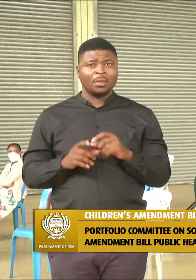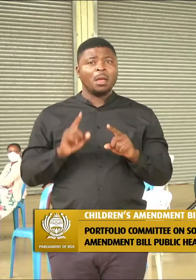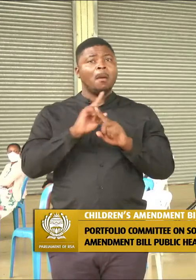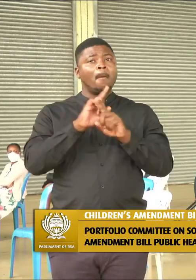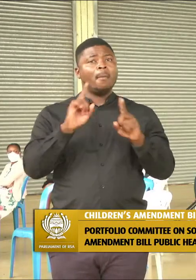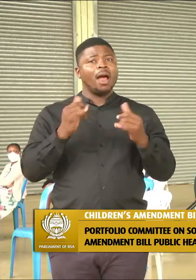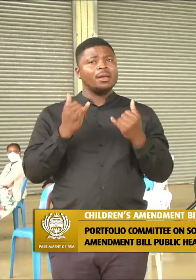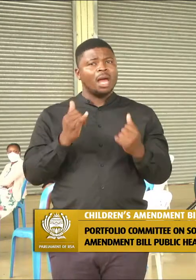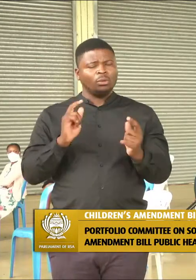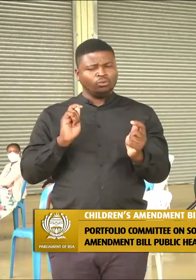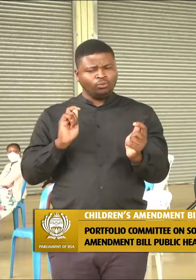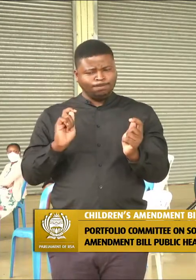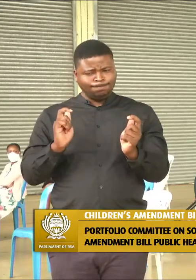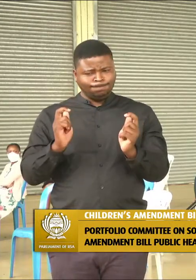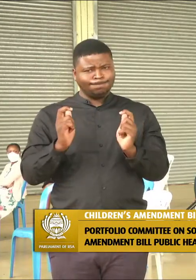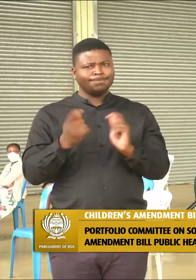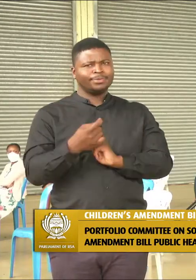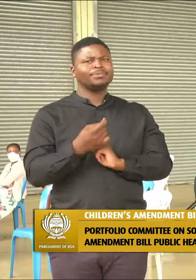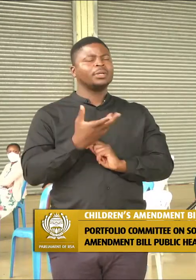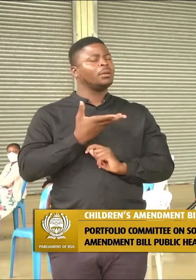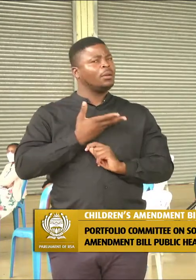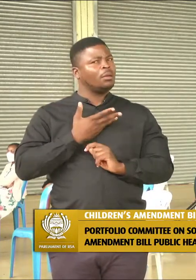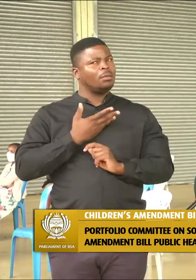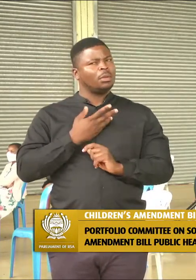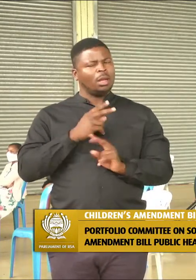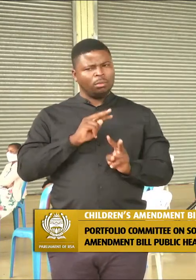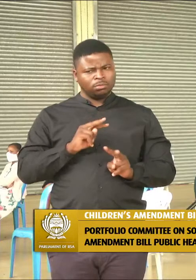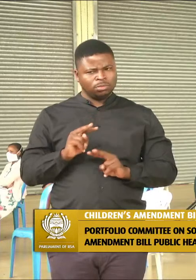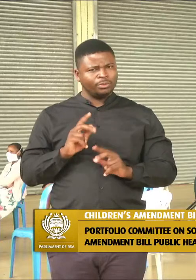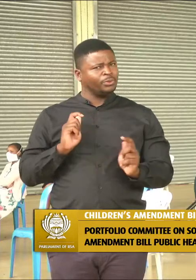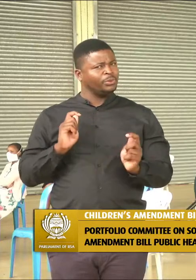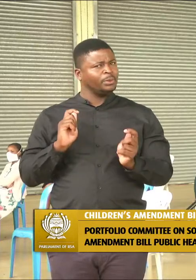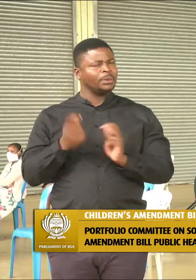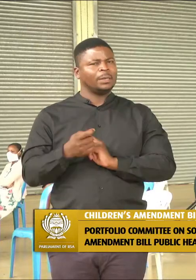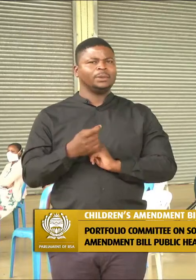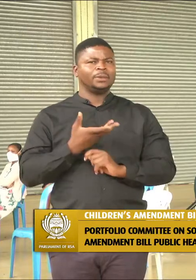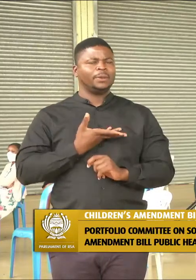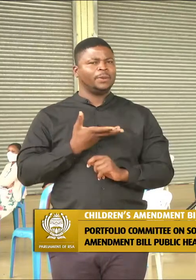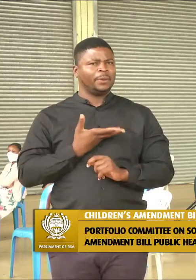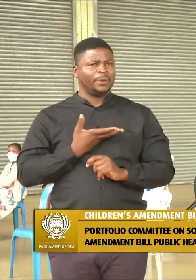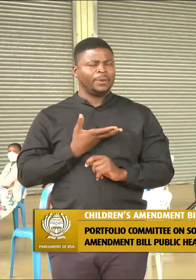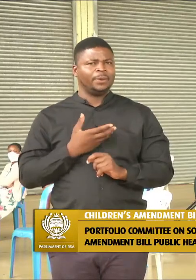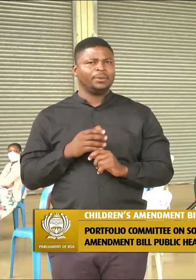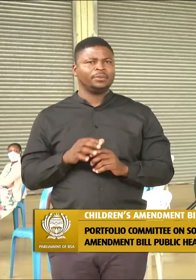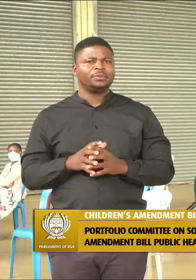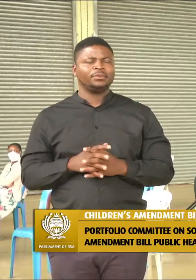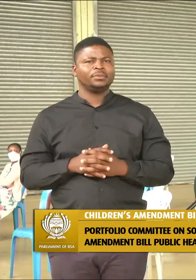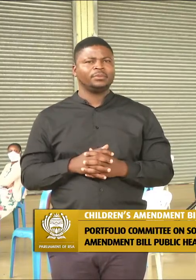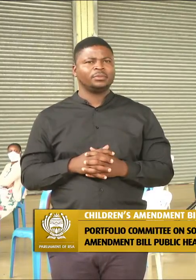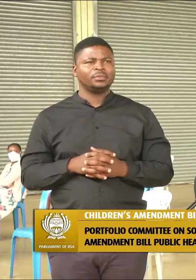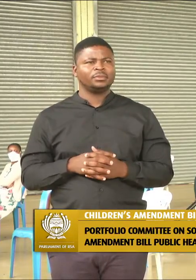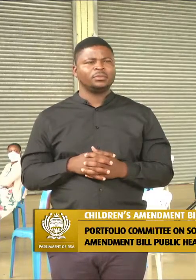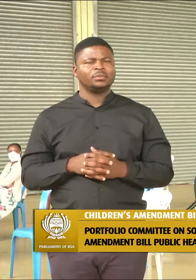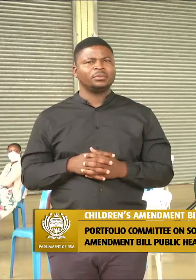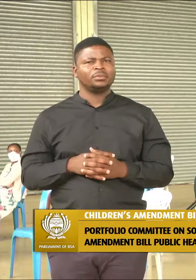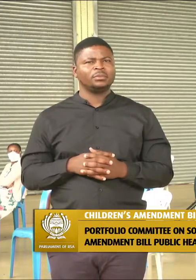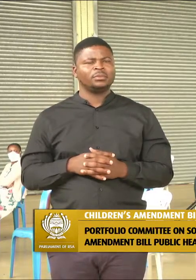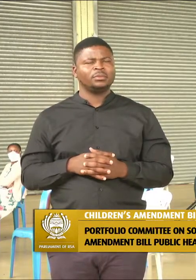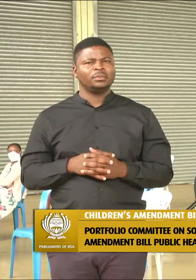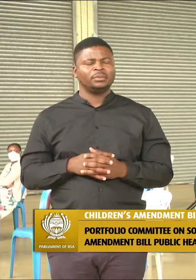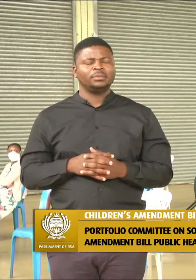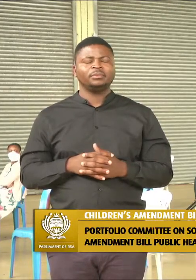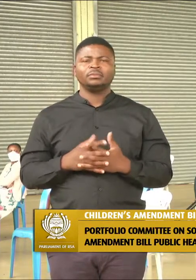and changed so significantly Lokho sekushintshe kakhulu manje. that I believe the system, and in